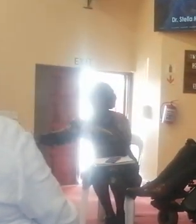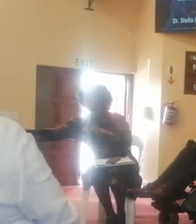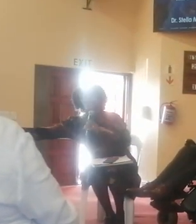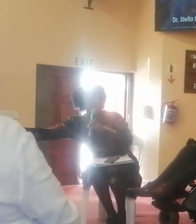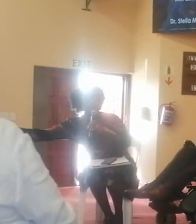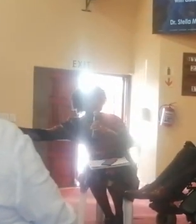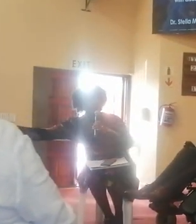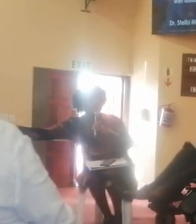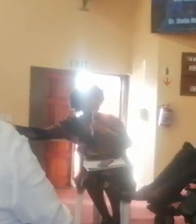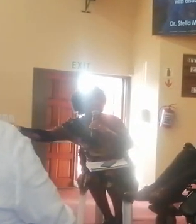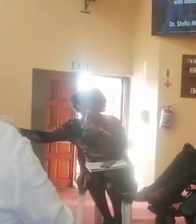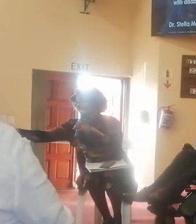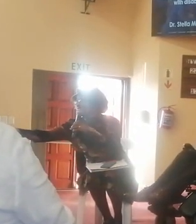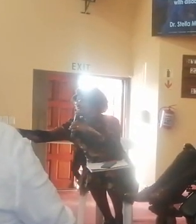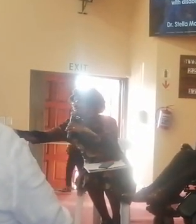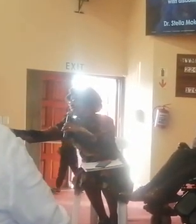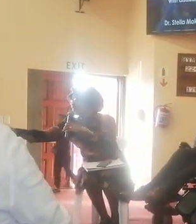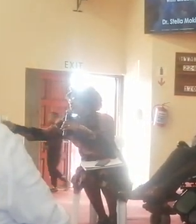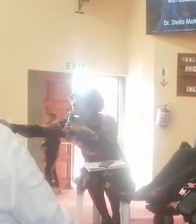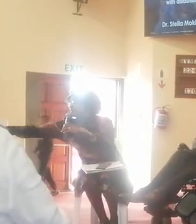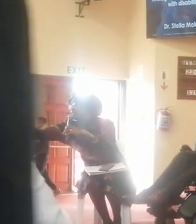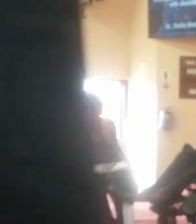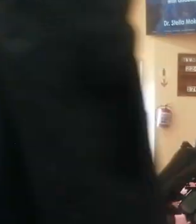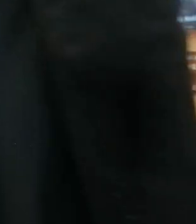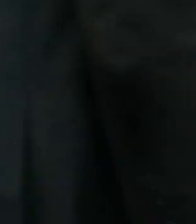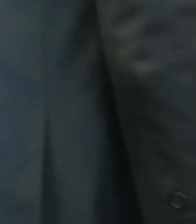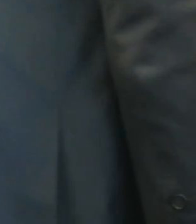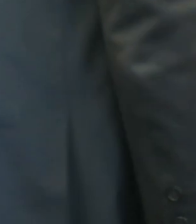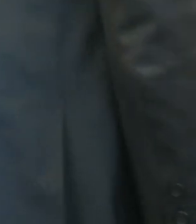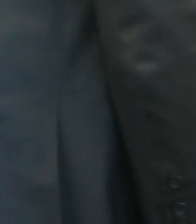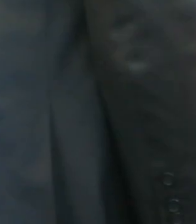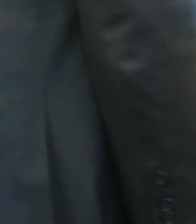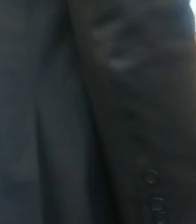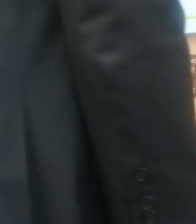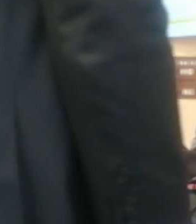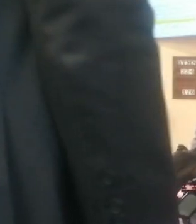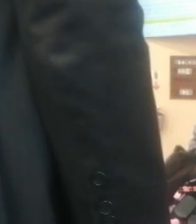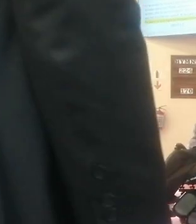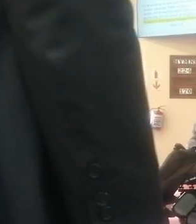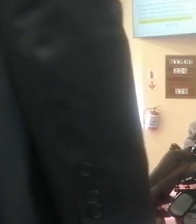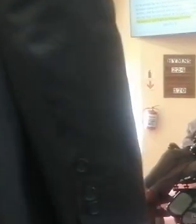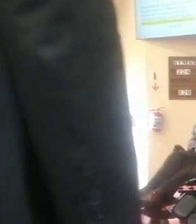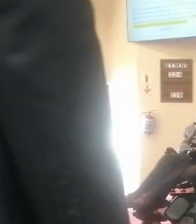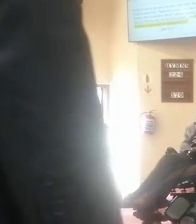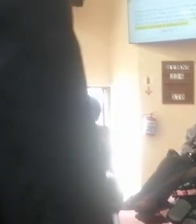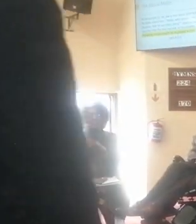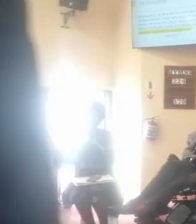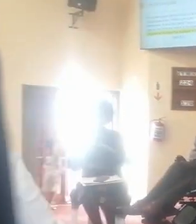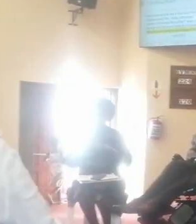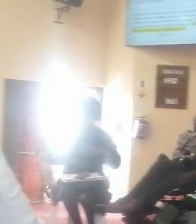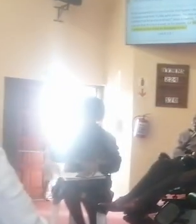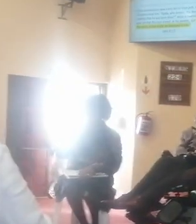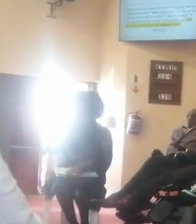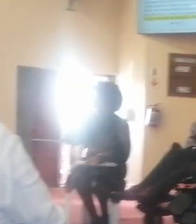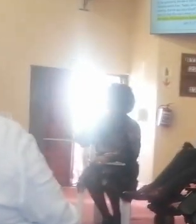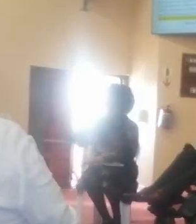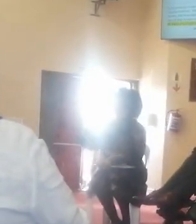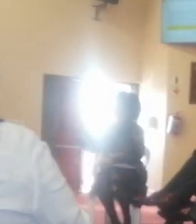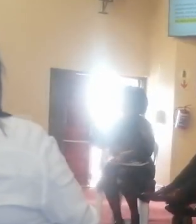come. Yeah, I'm looking for it now. But is it projecting there? Yes. Sure. All